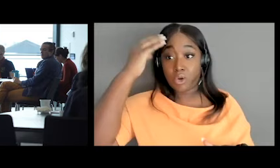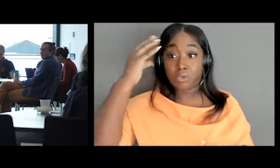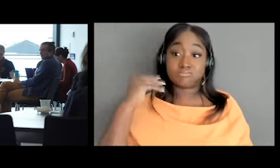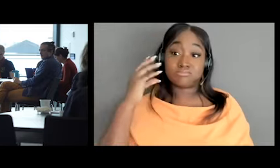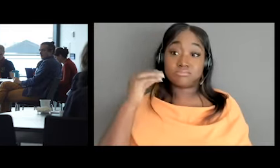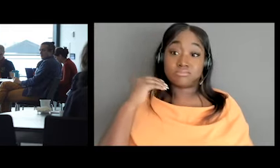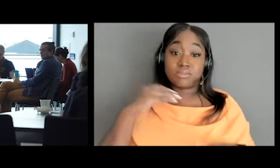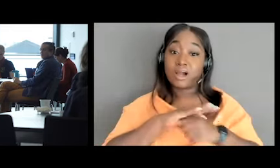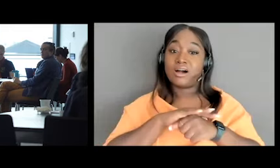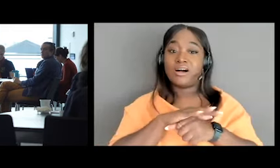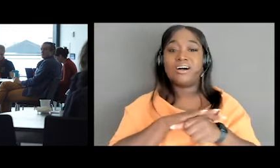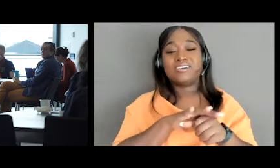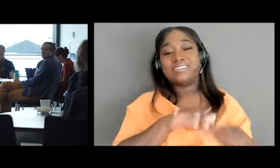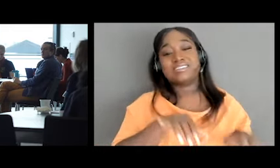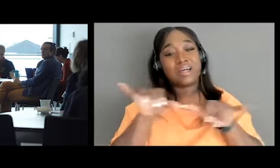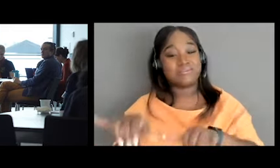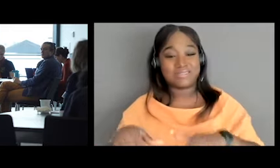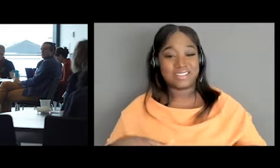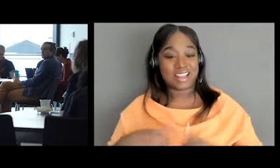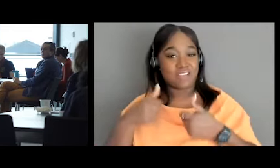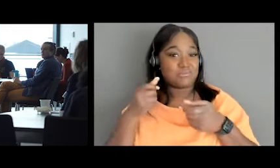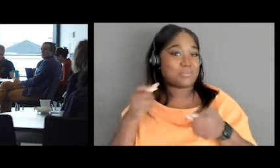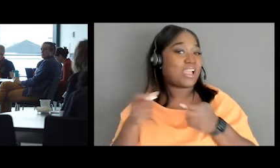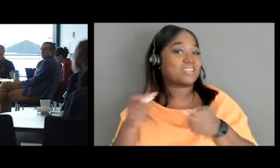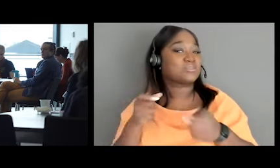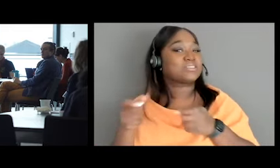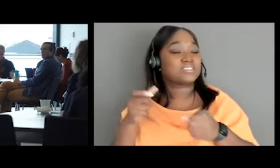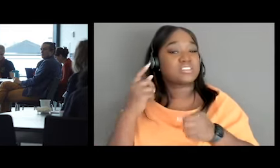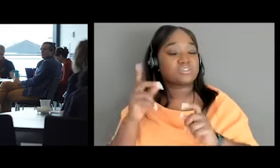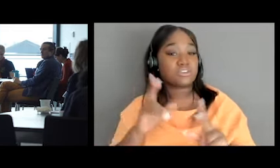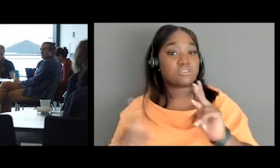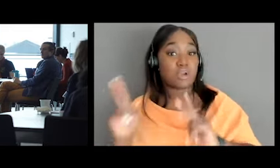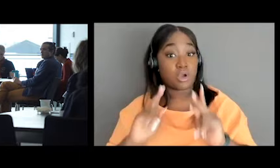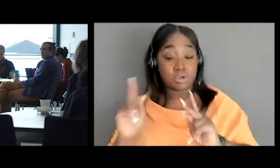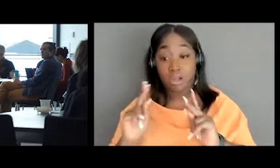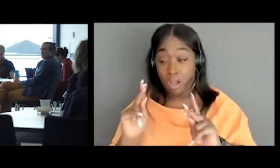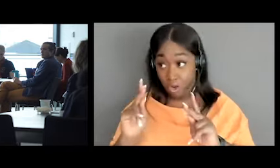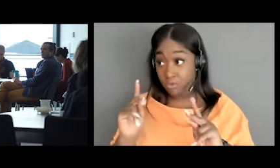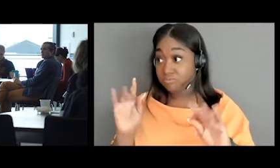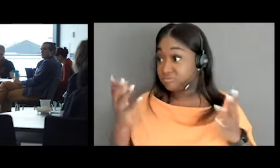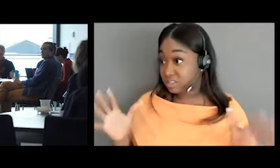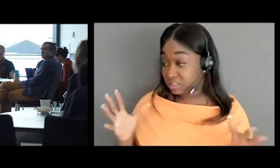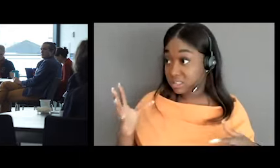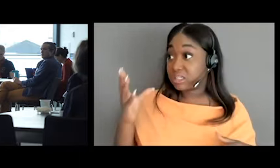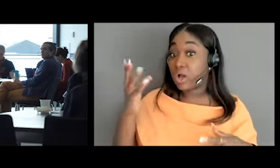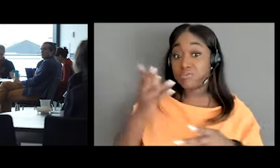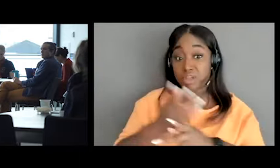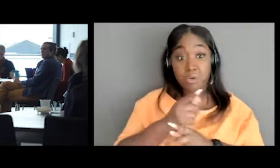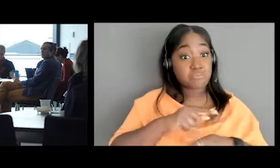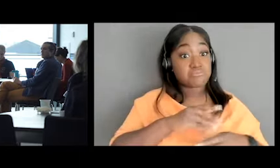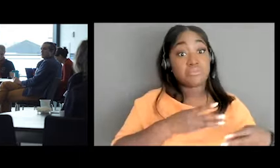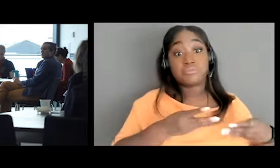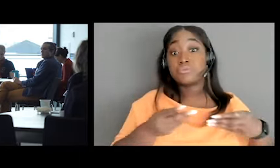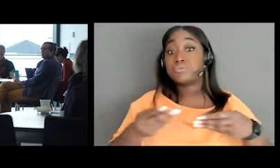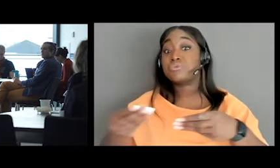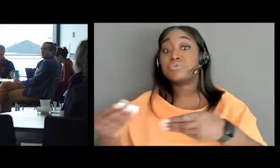life management happens for folks, is like I figure out a way that works and I'm going to